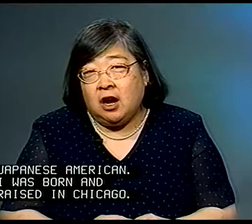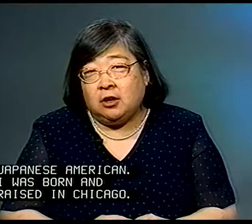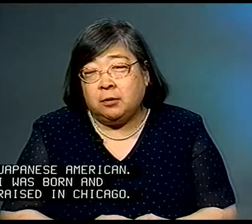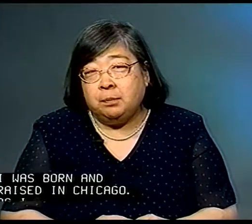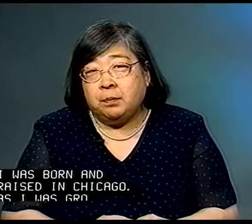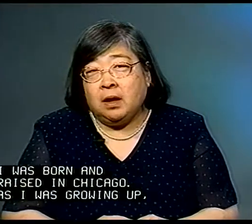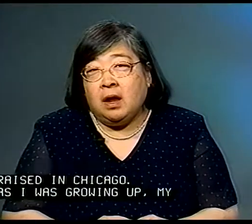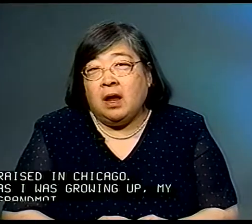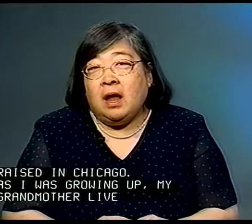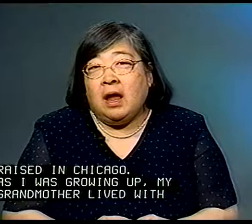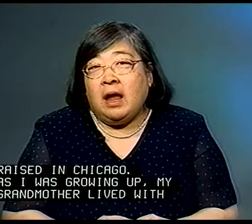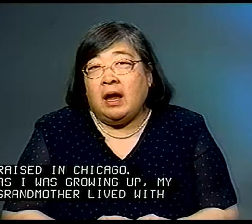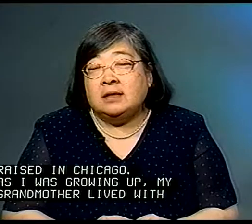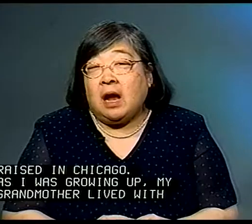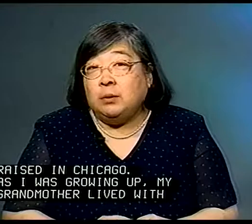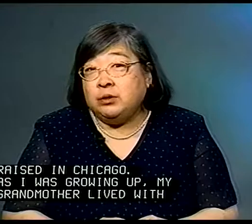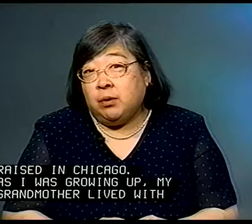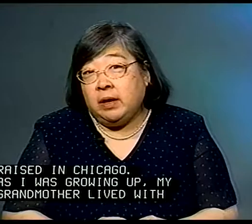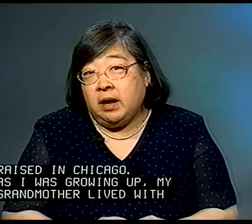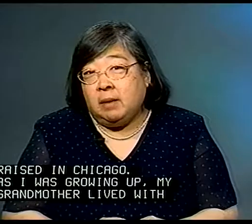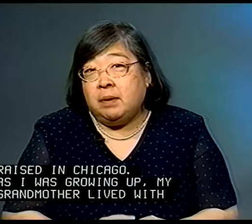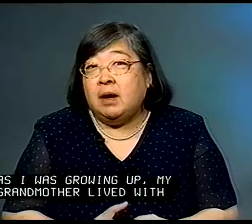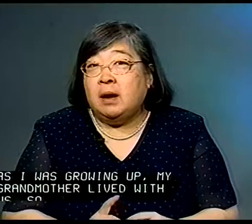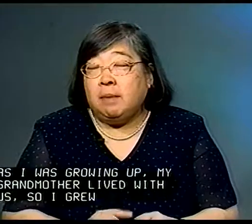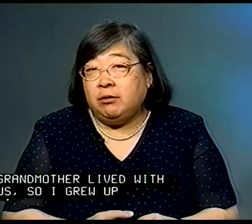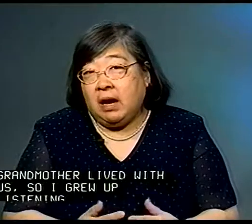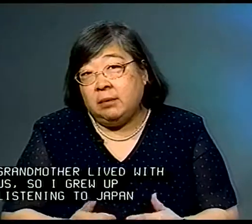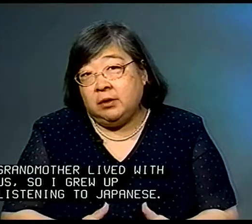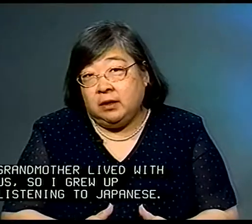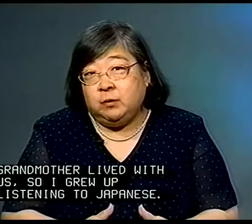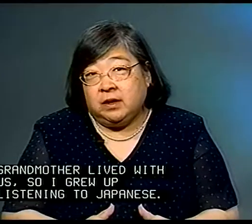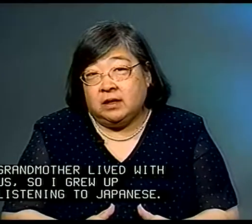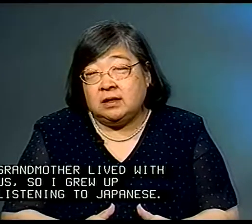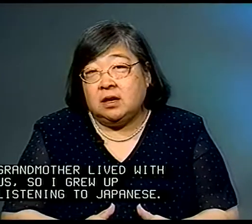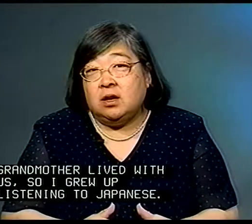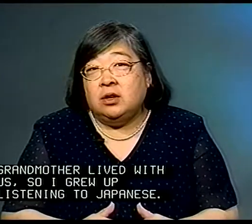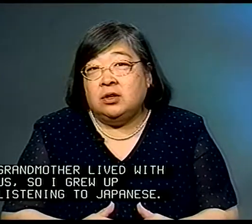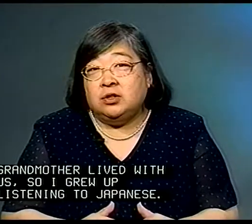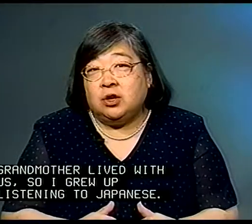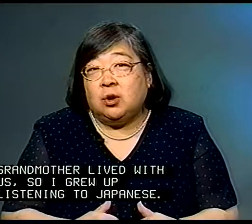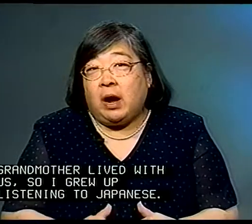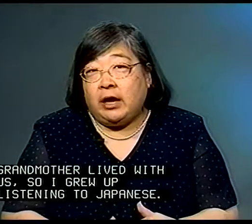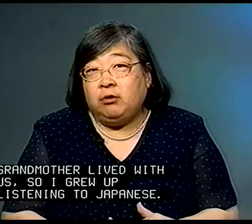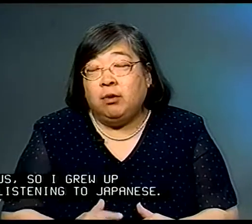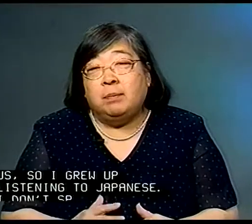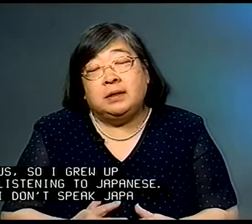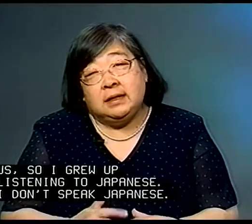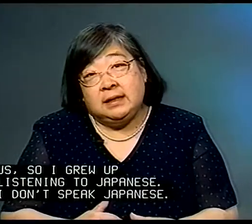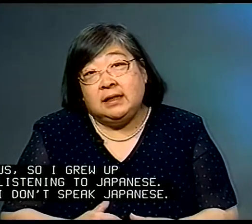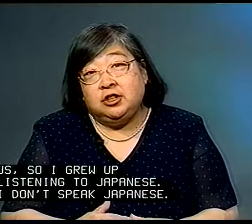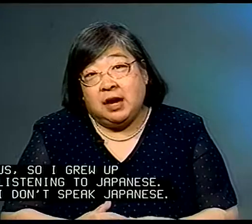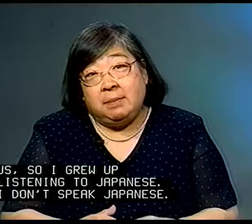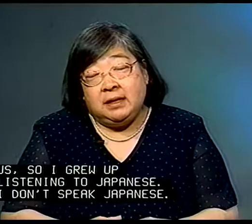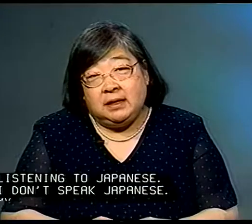Chicago. As I was growing up, my grandmother lived with us, so I grew up listening to